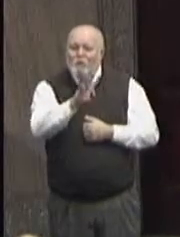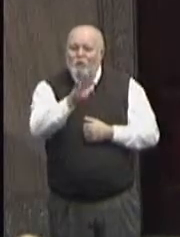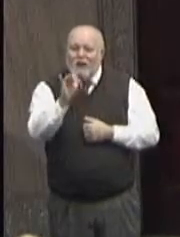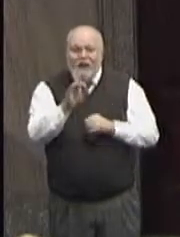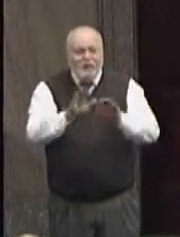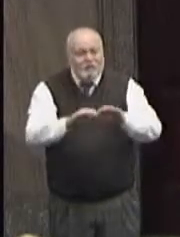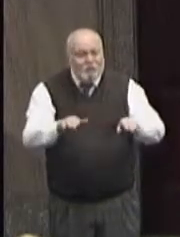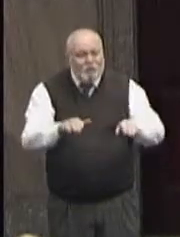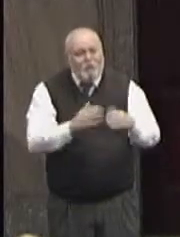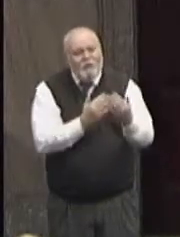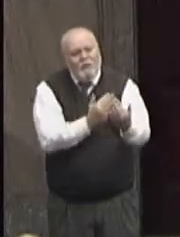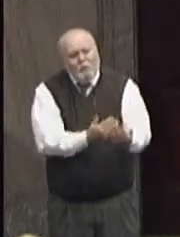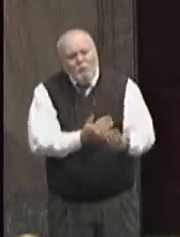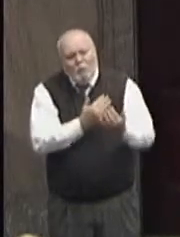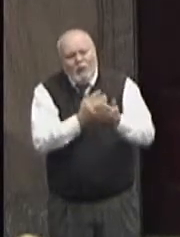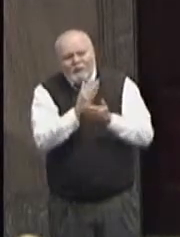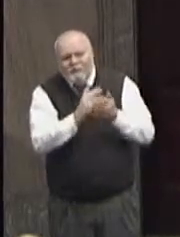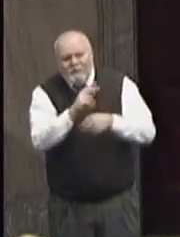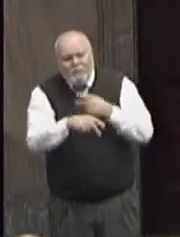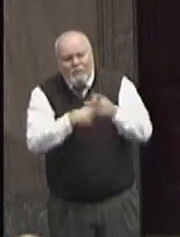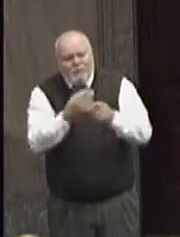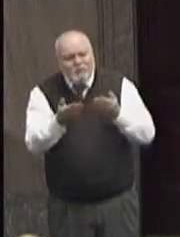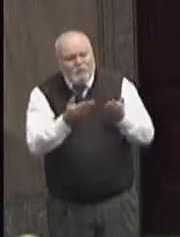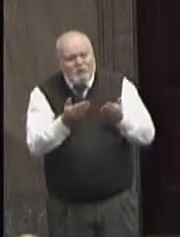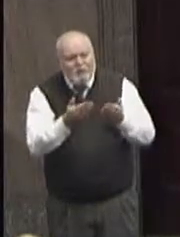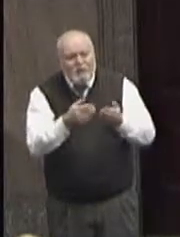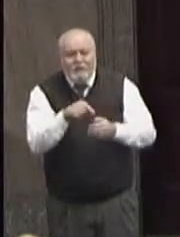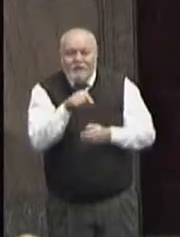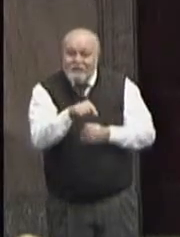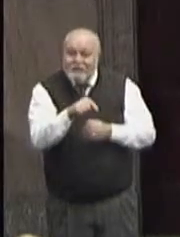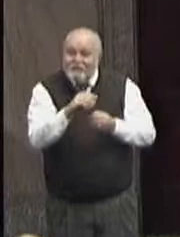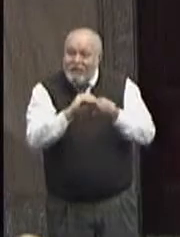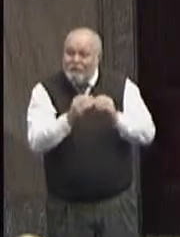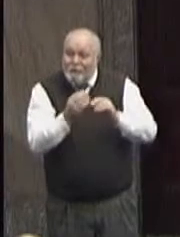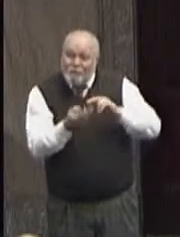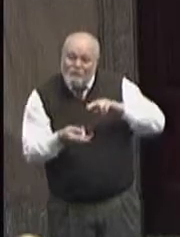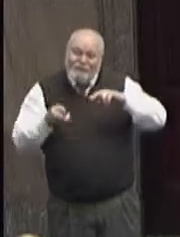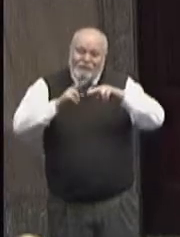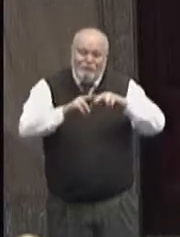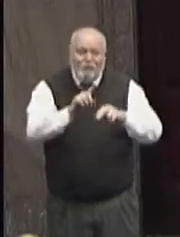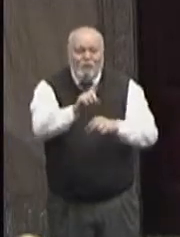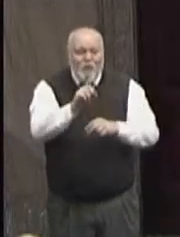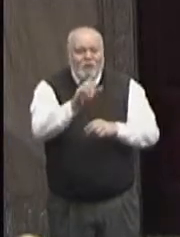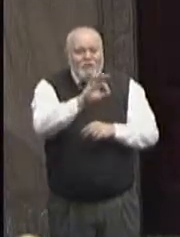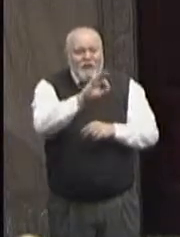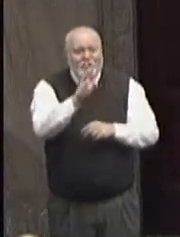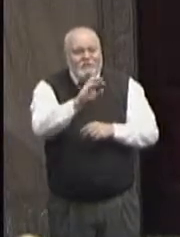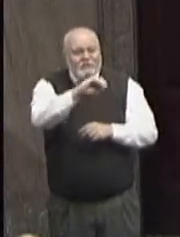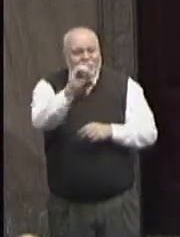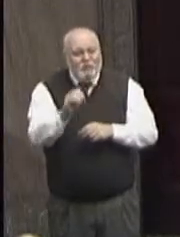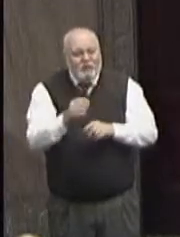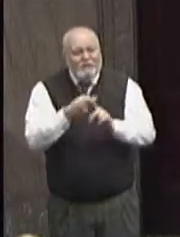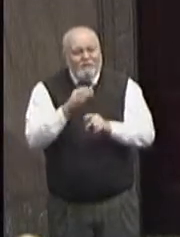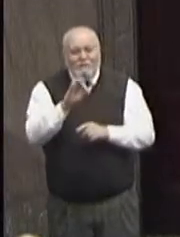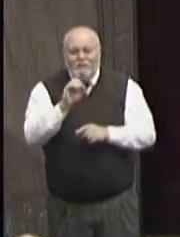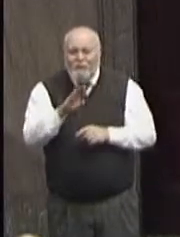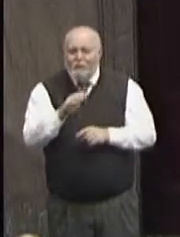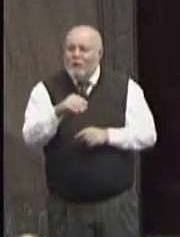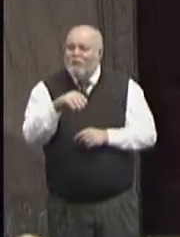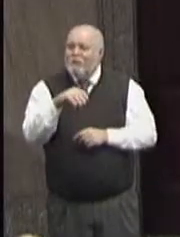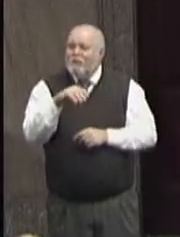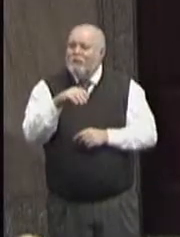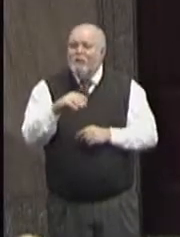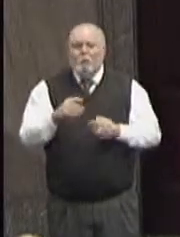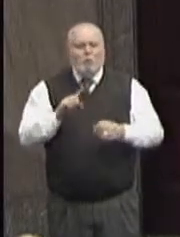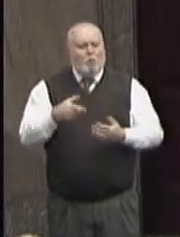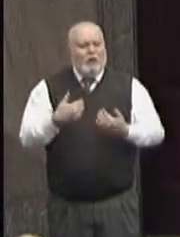children waiting for some type of service. This number is up 196% from February 2018, when we had 50